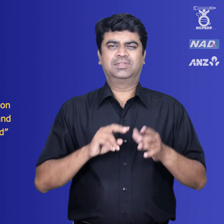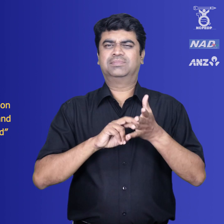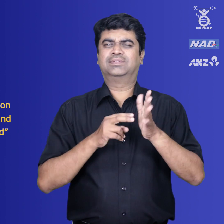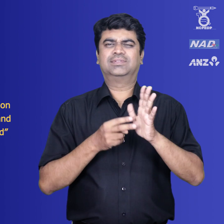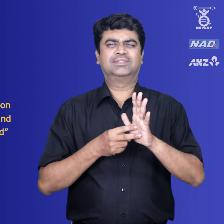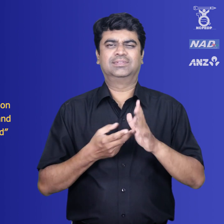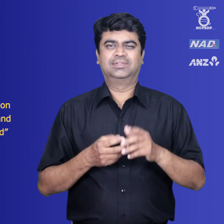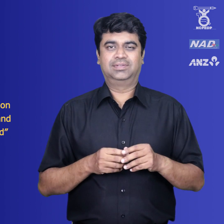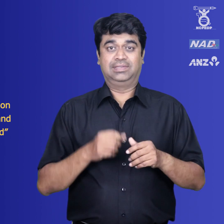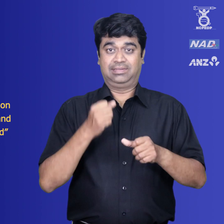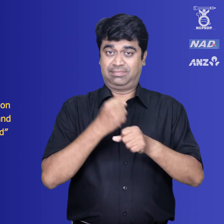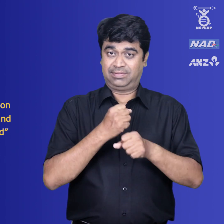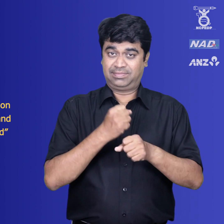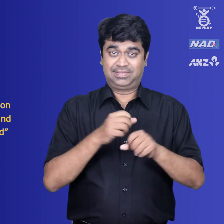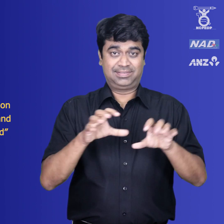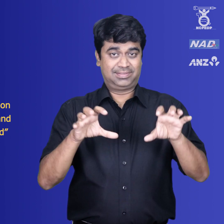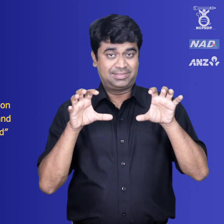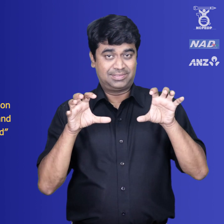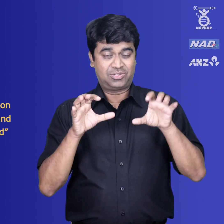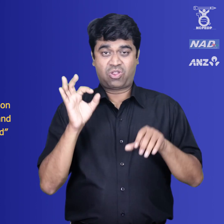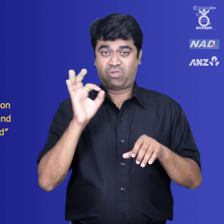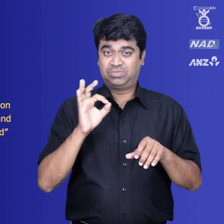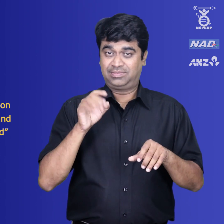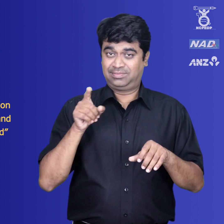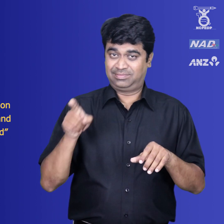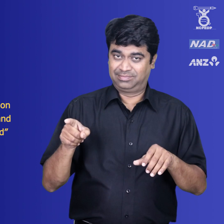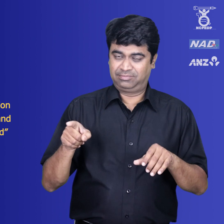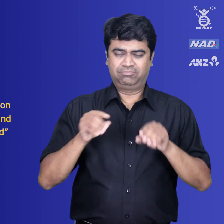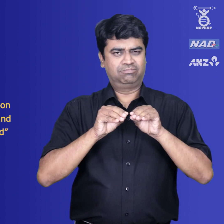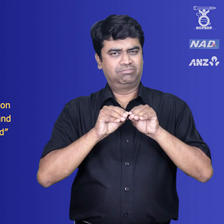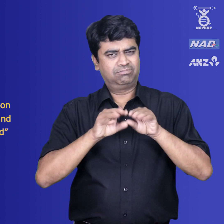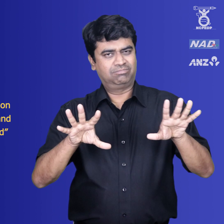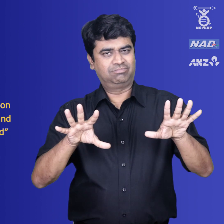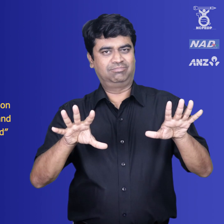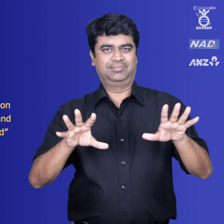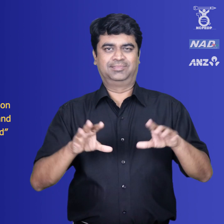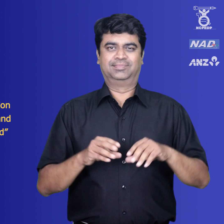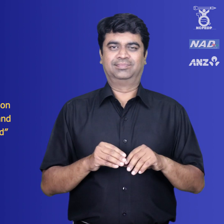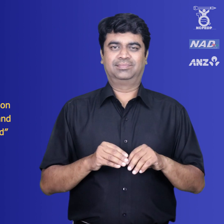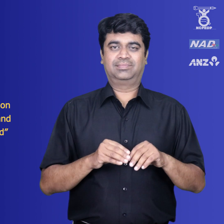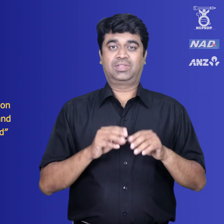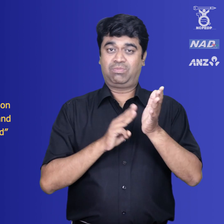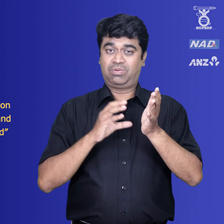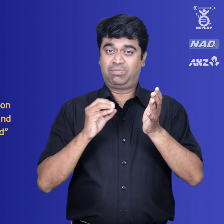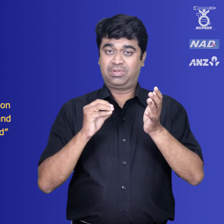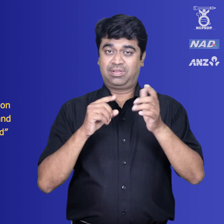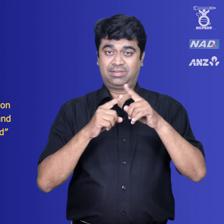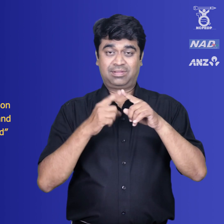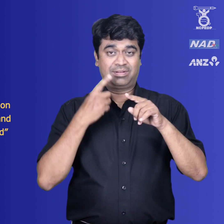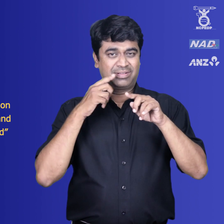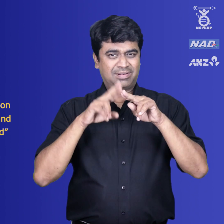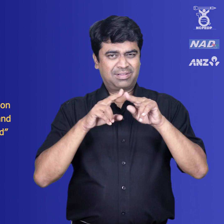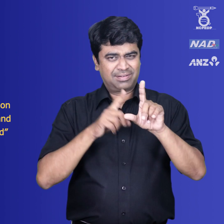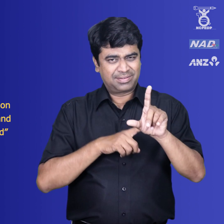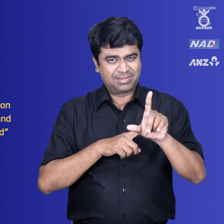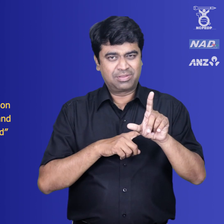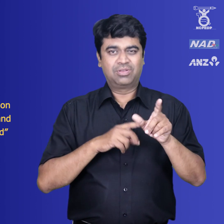Notification means a notification published in the official gazette, and